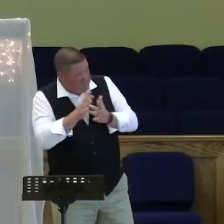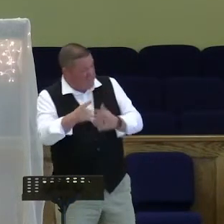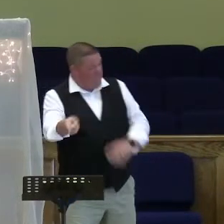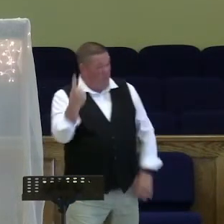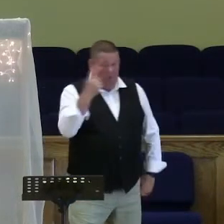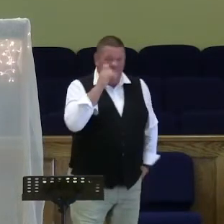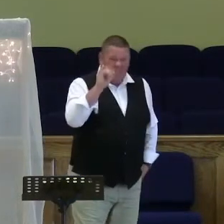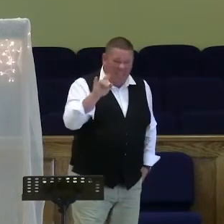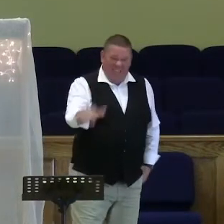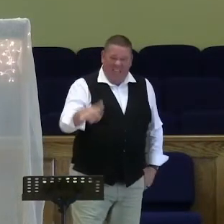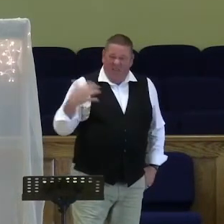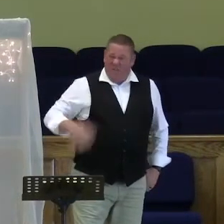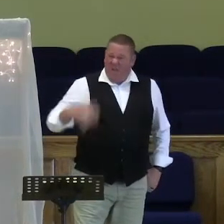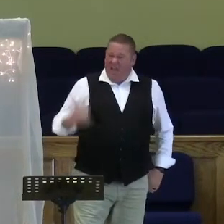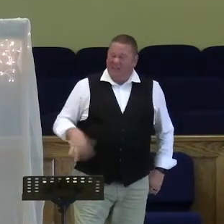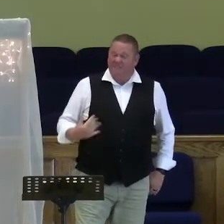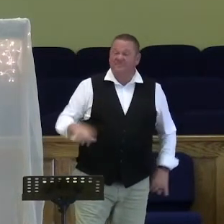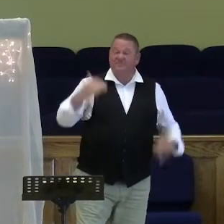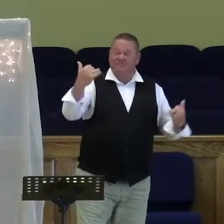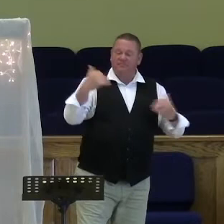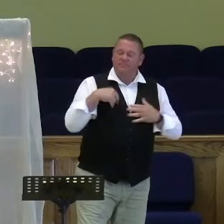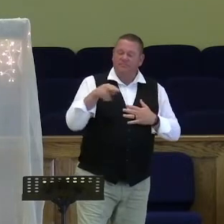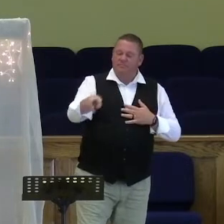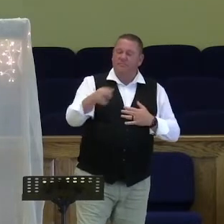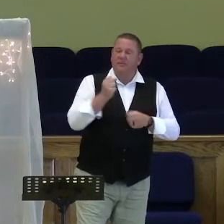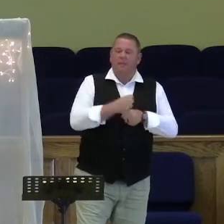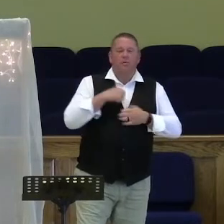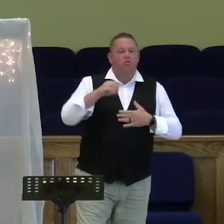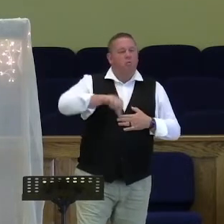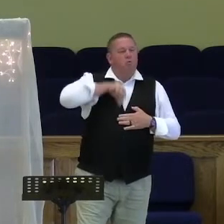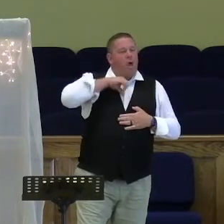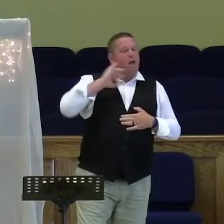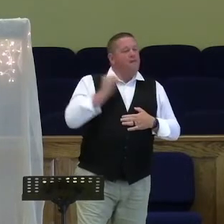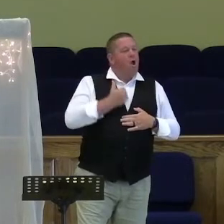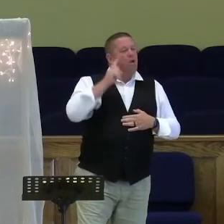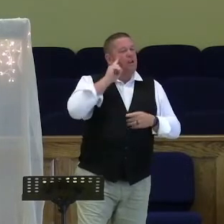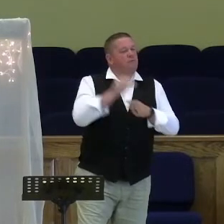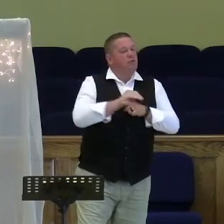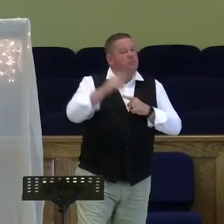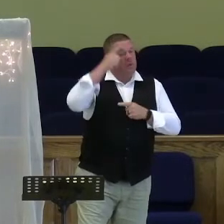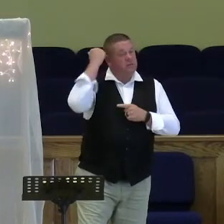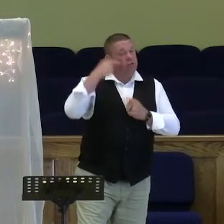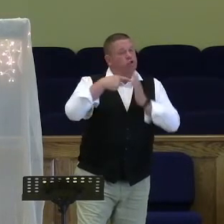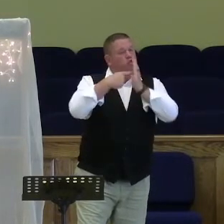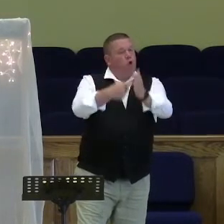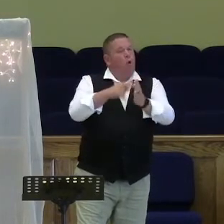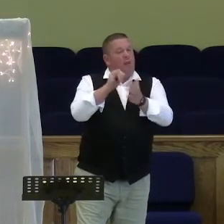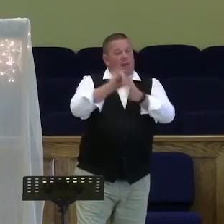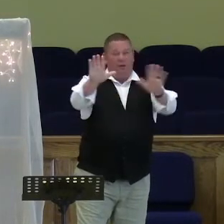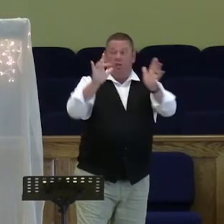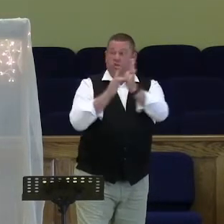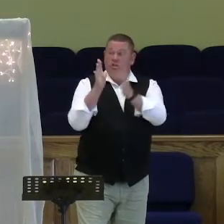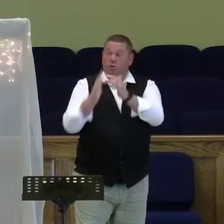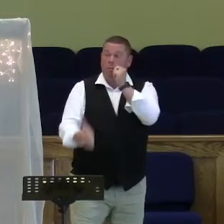ears. So Jesus is the one who invented that. So now, as I look at this, it makes me so proud of our deaf ministry because it shows you that